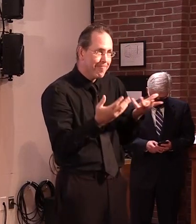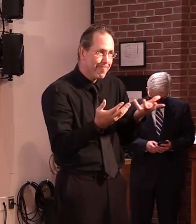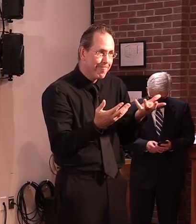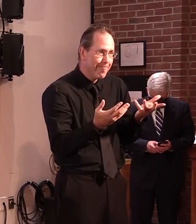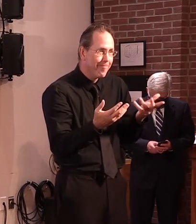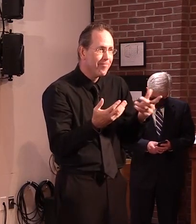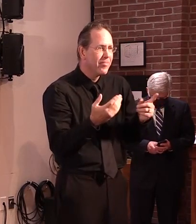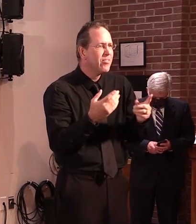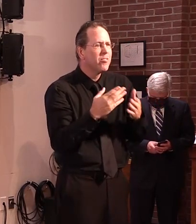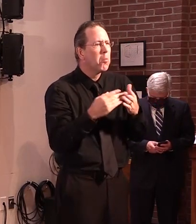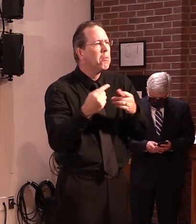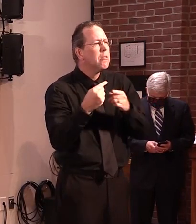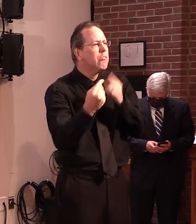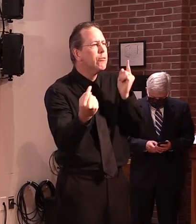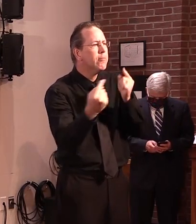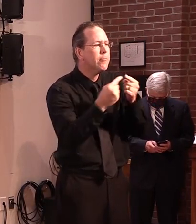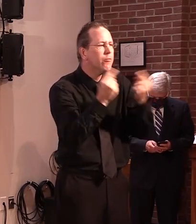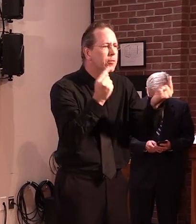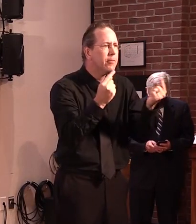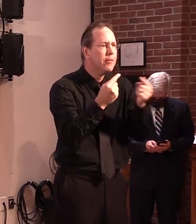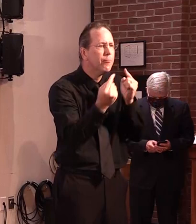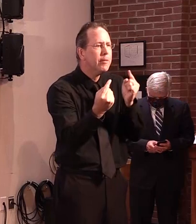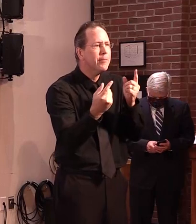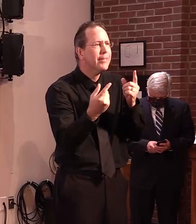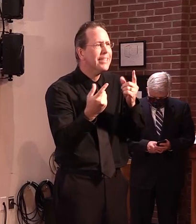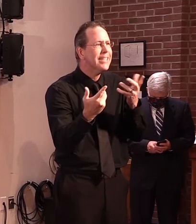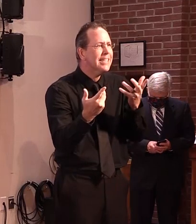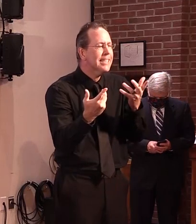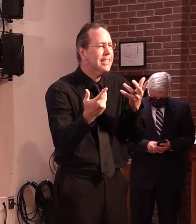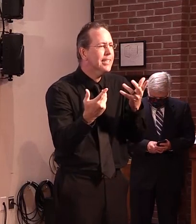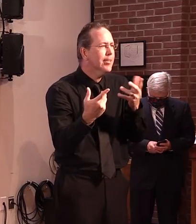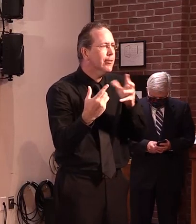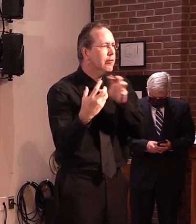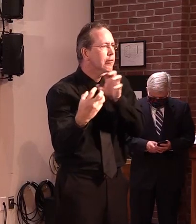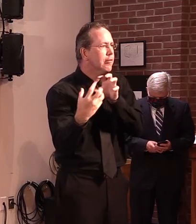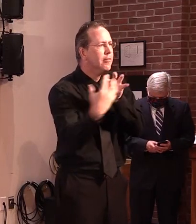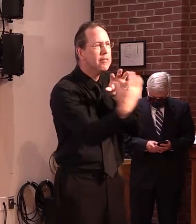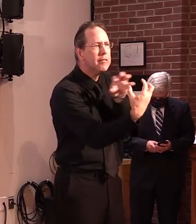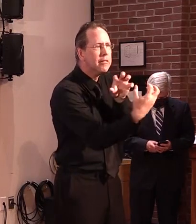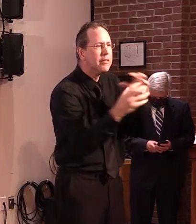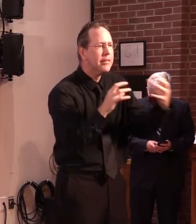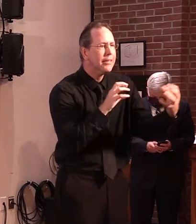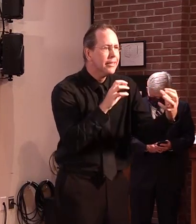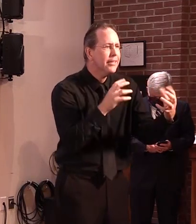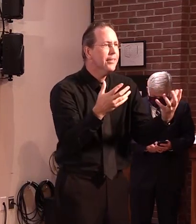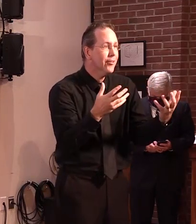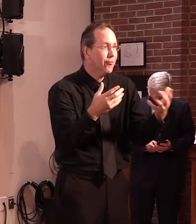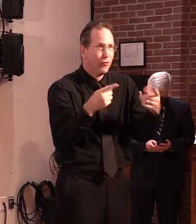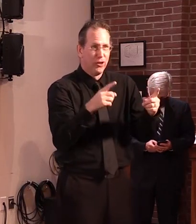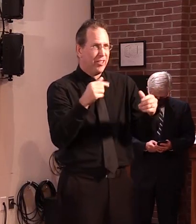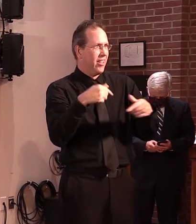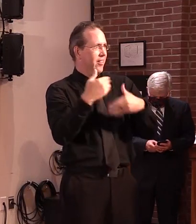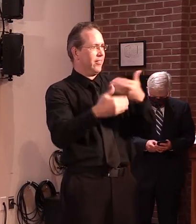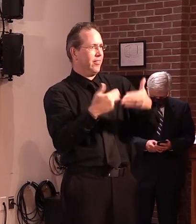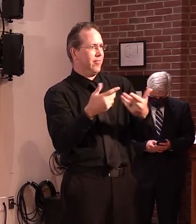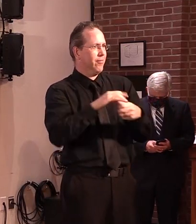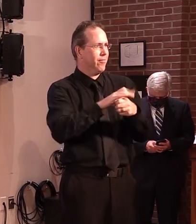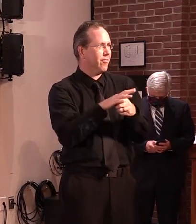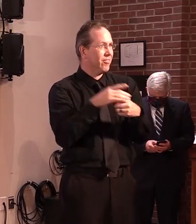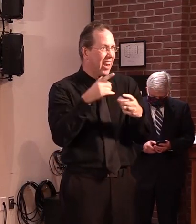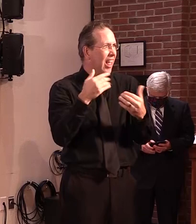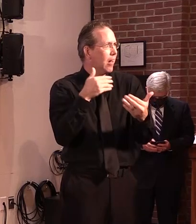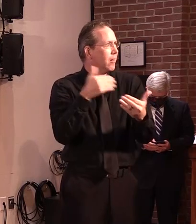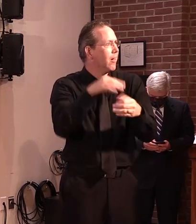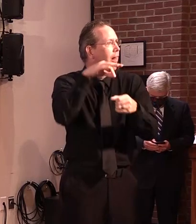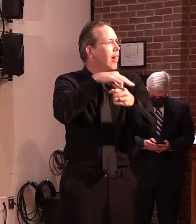in society, a lot of politicalization during a climate such as an election year, where it really